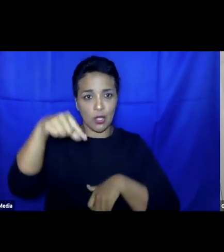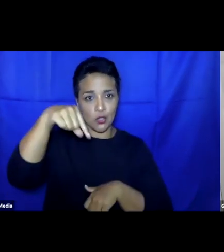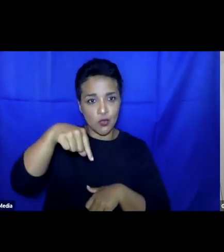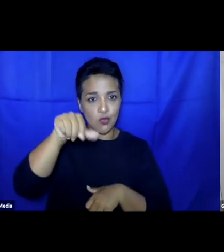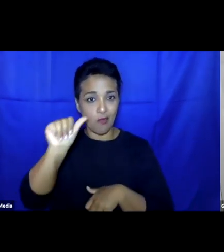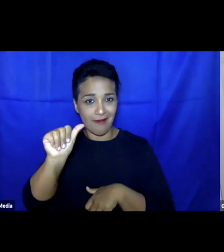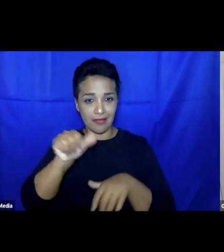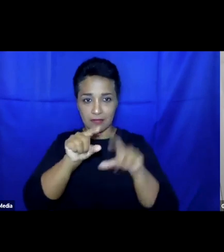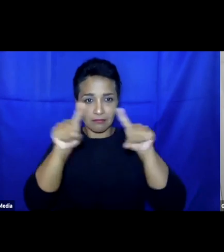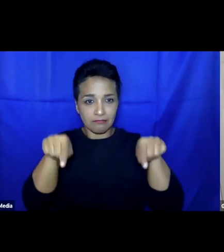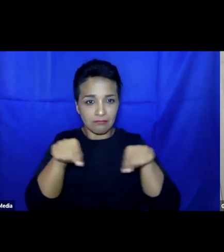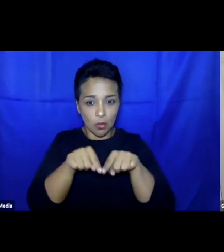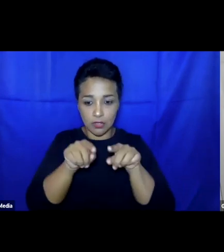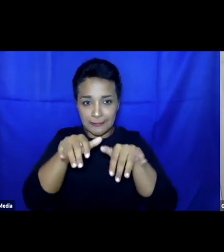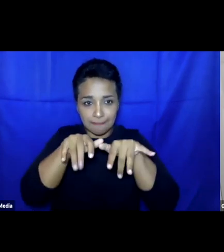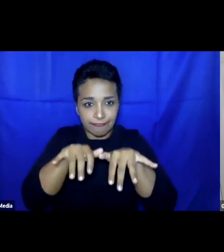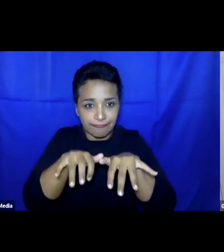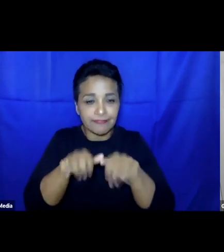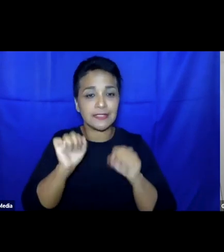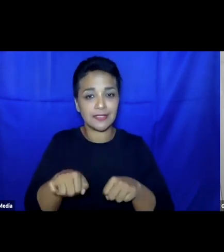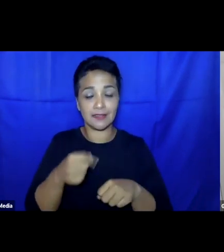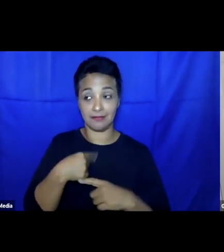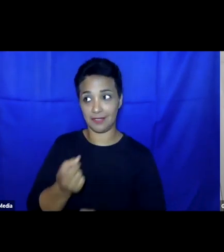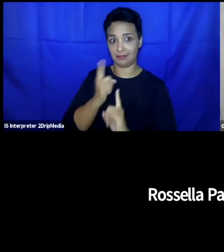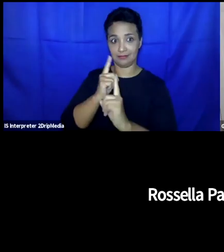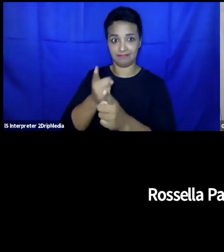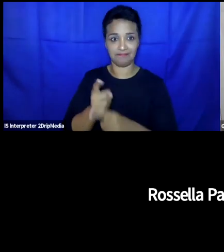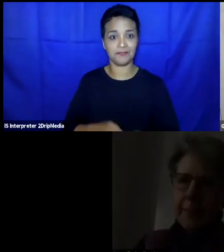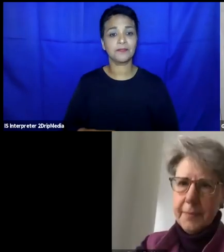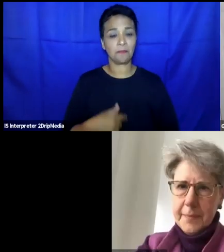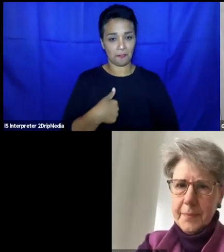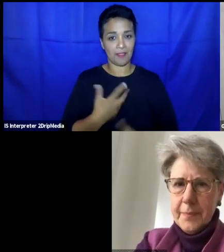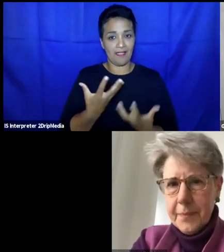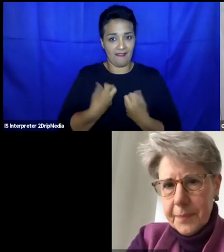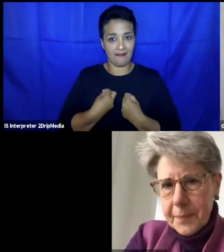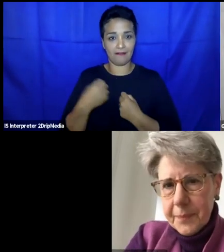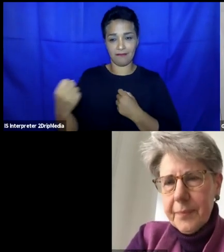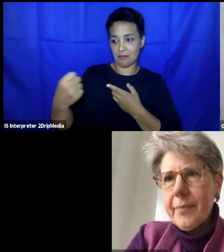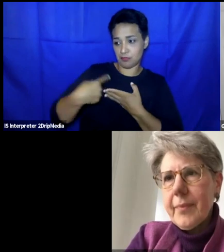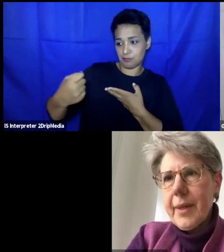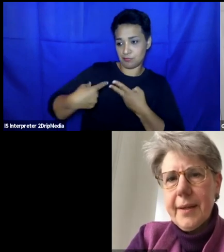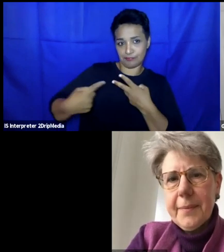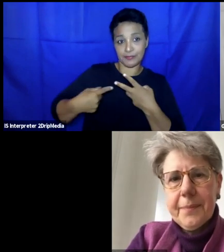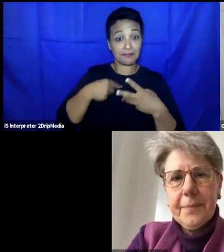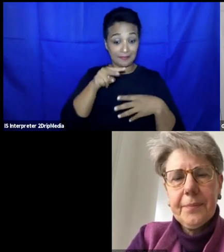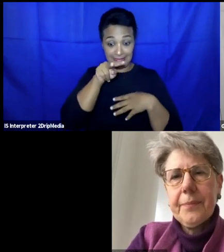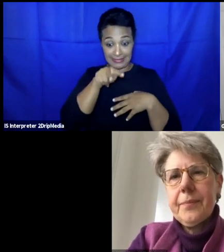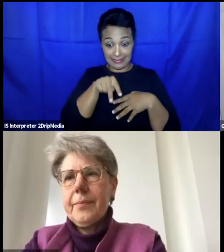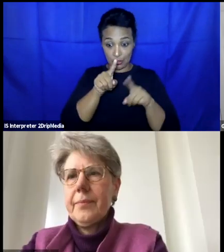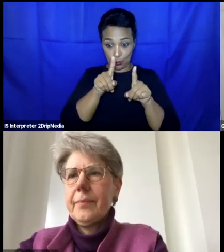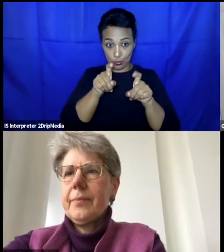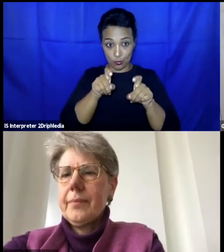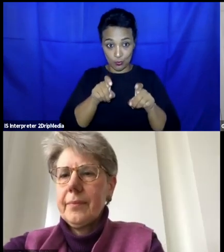monitored during the Q&A, and I'm getting a direct feed of those questions, even